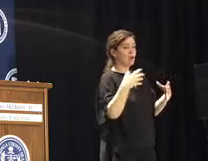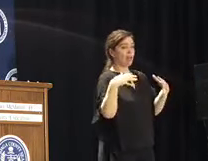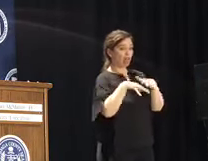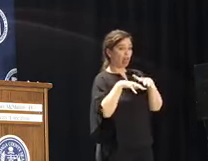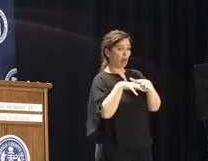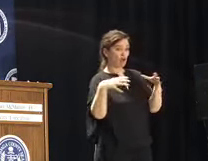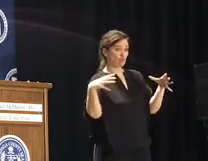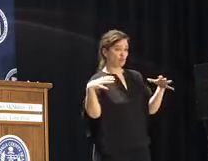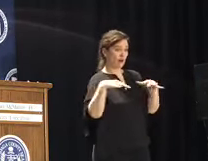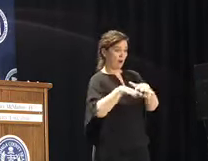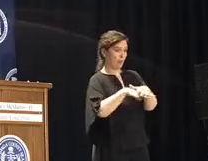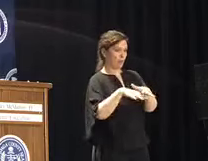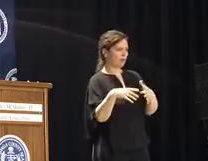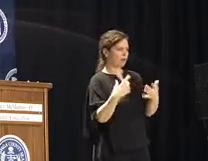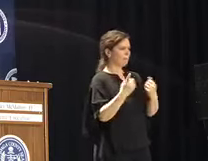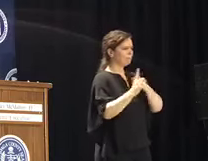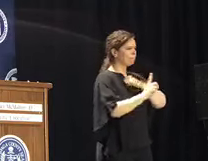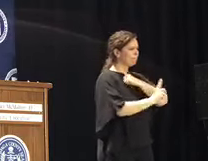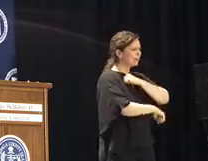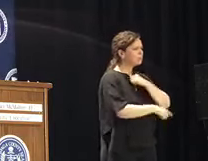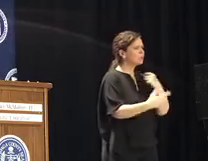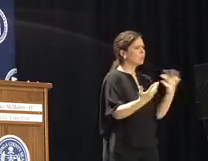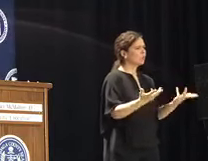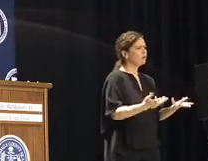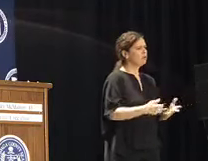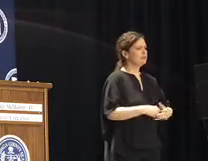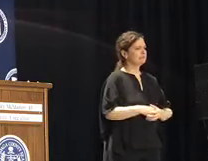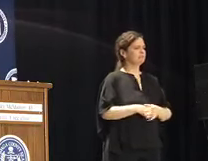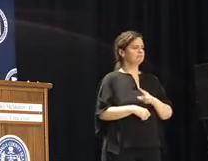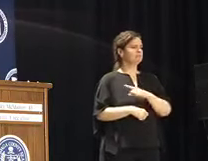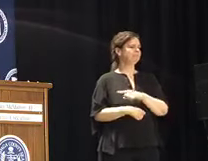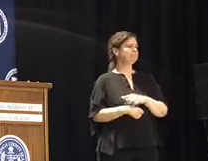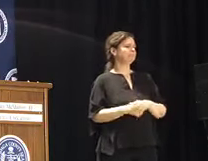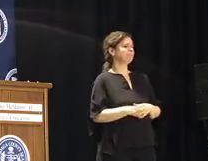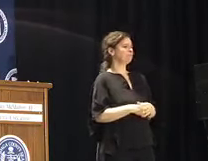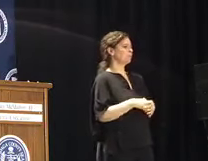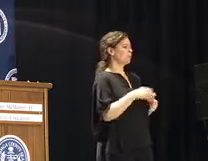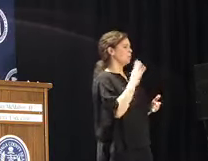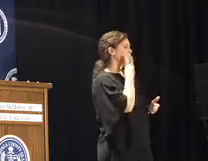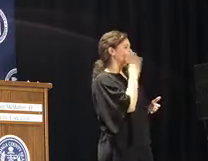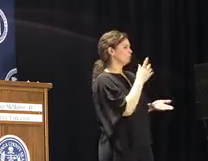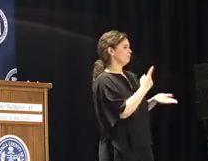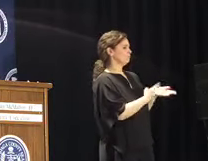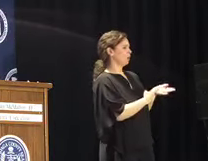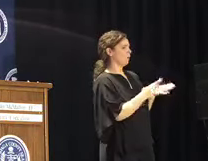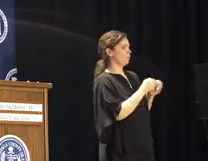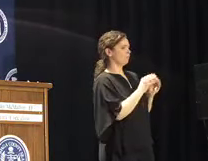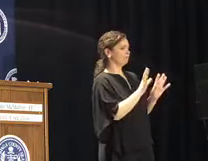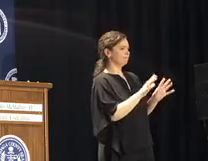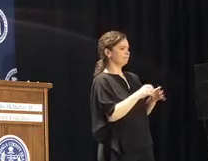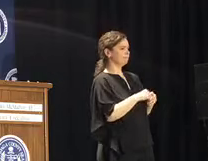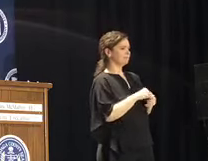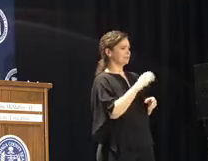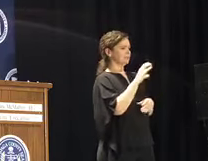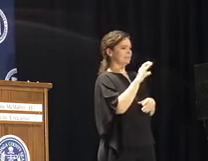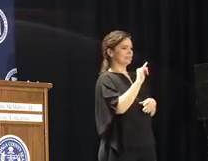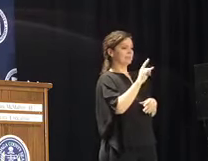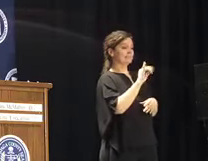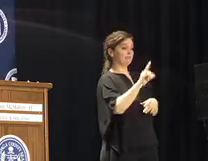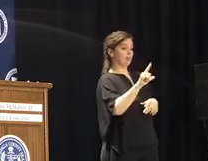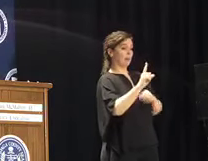what the state orders are. Again, we talked about this. Right now, you're looking at civil penalties. You're looking at